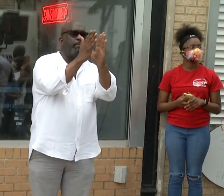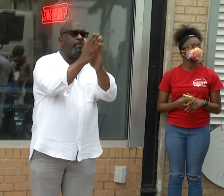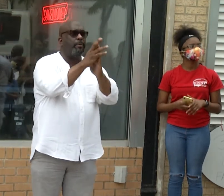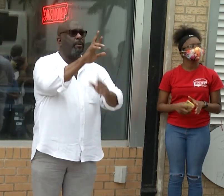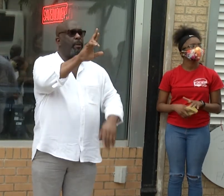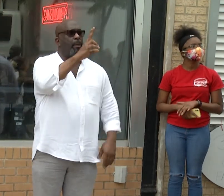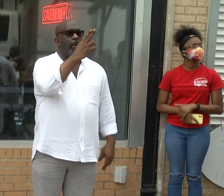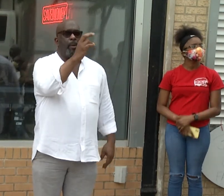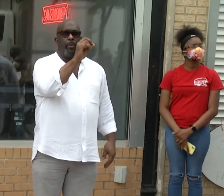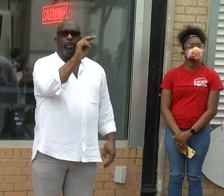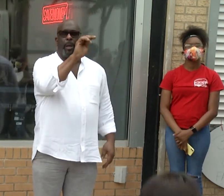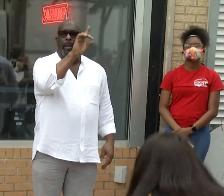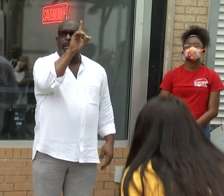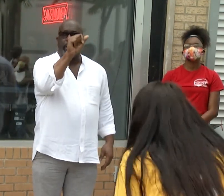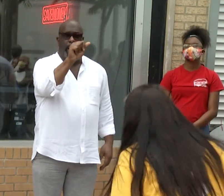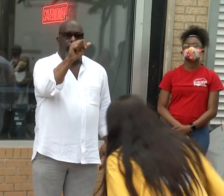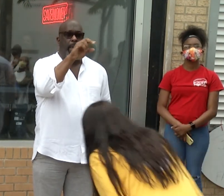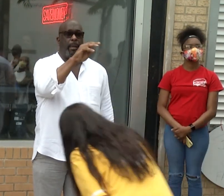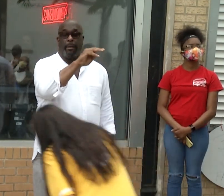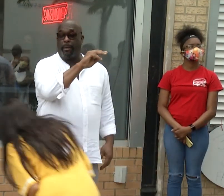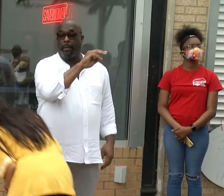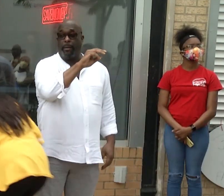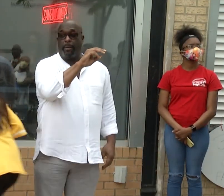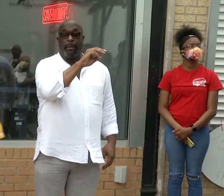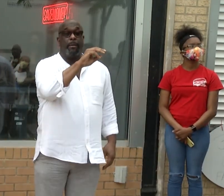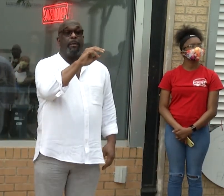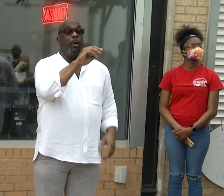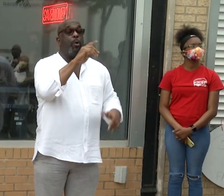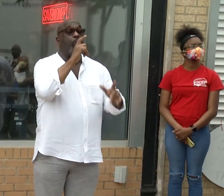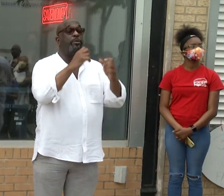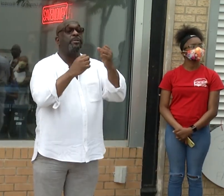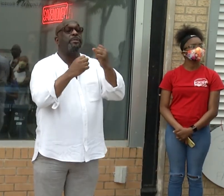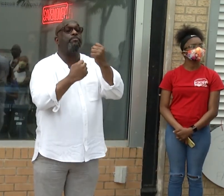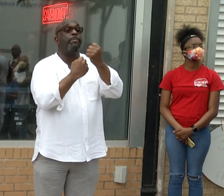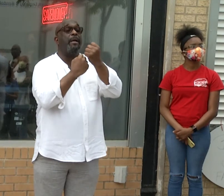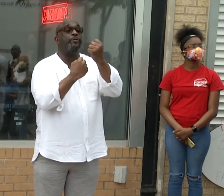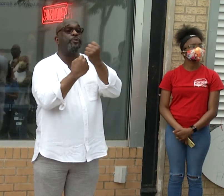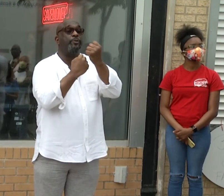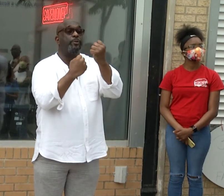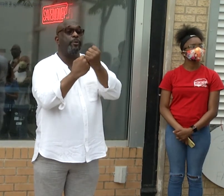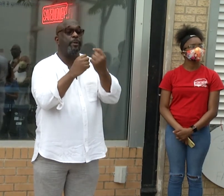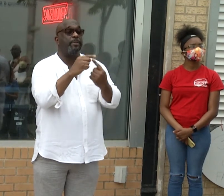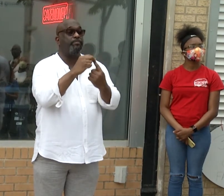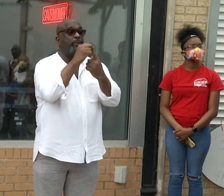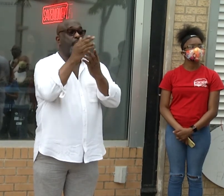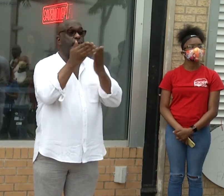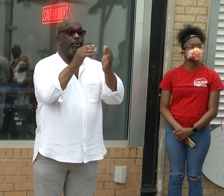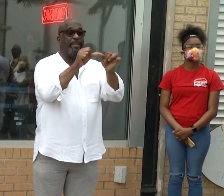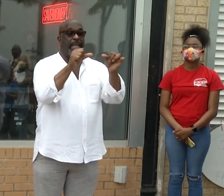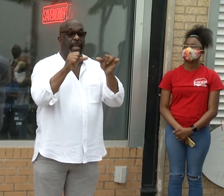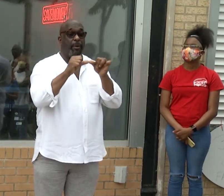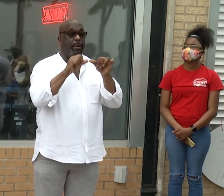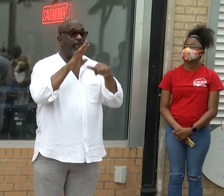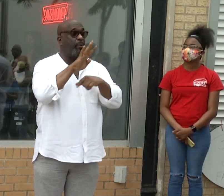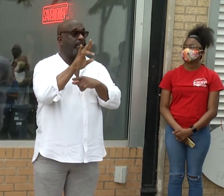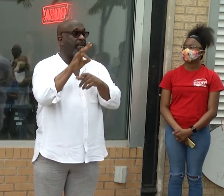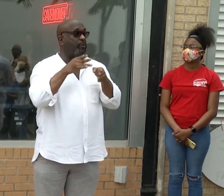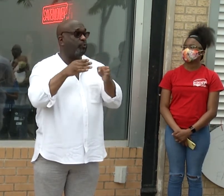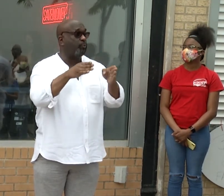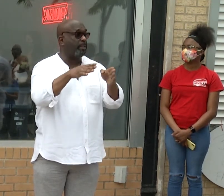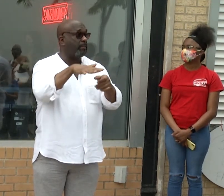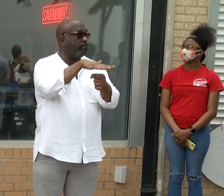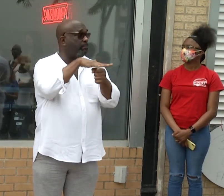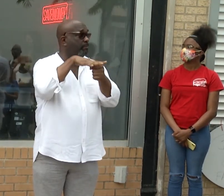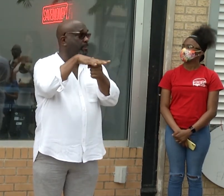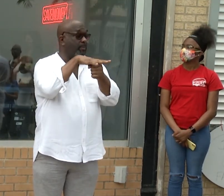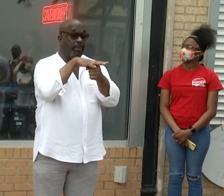from the Quad Communities Development Corporation, which has sponsored a special service area for 47th Street here